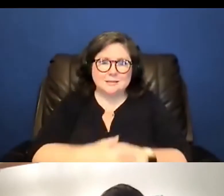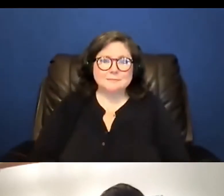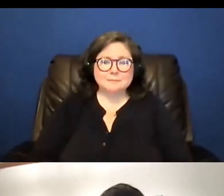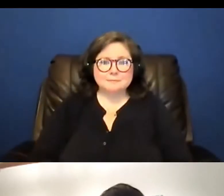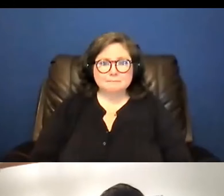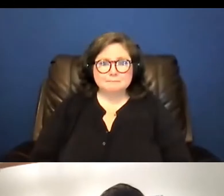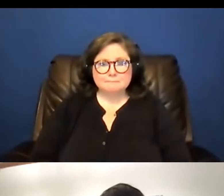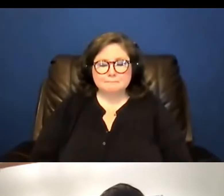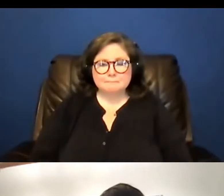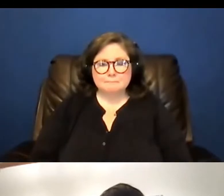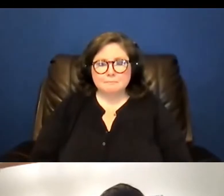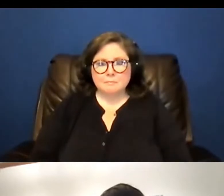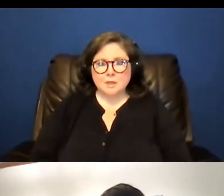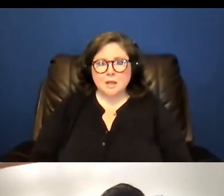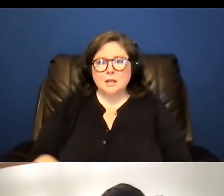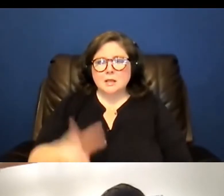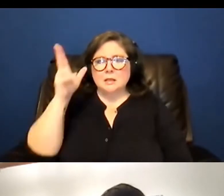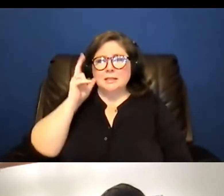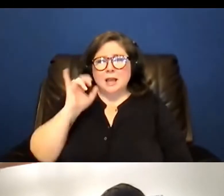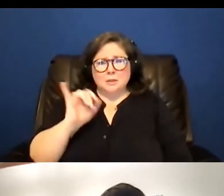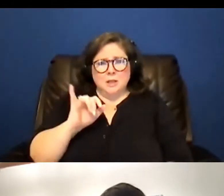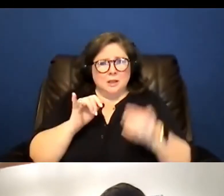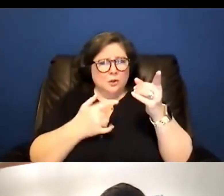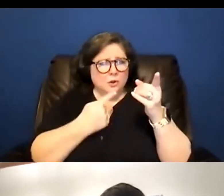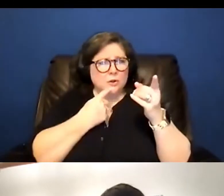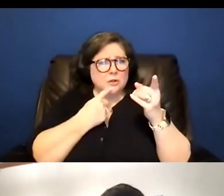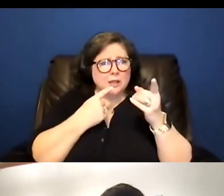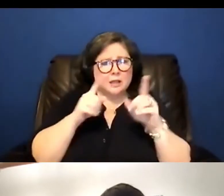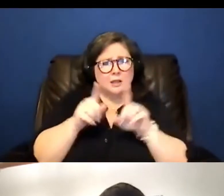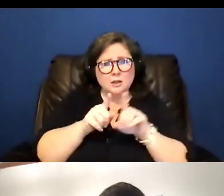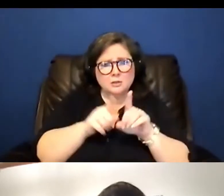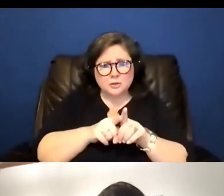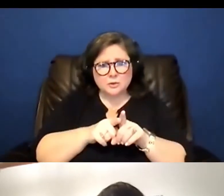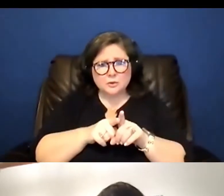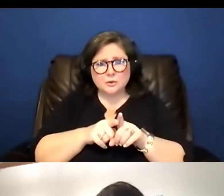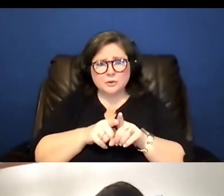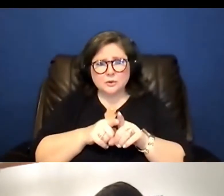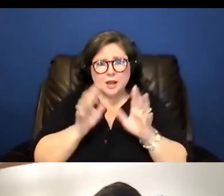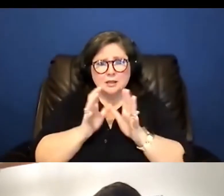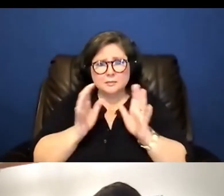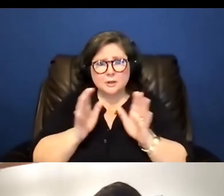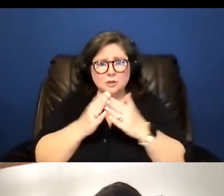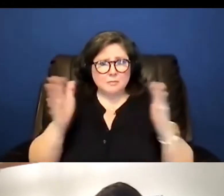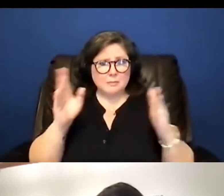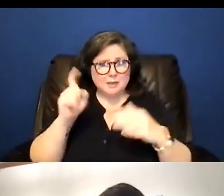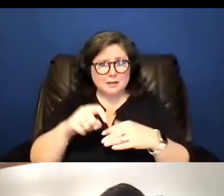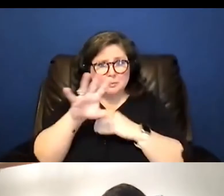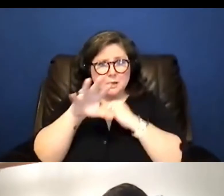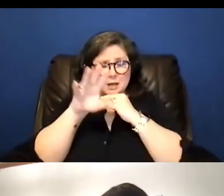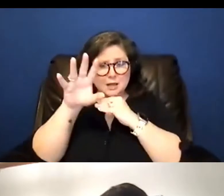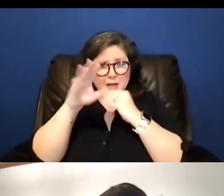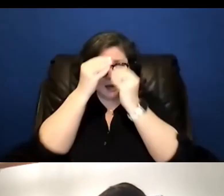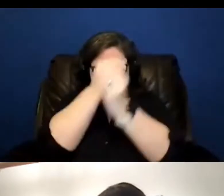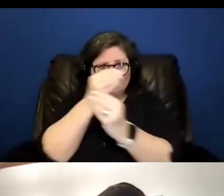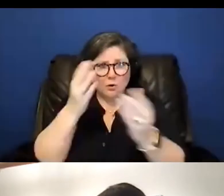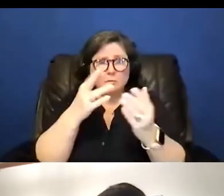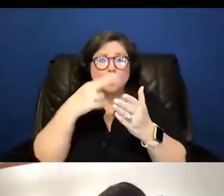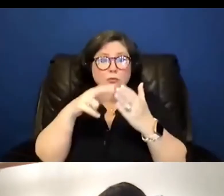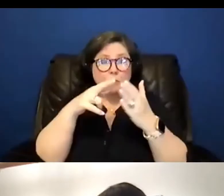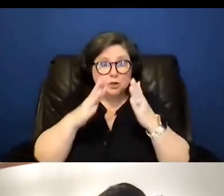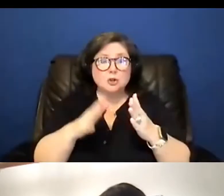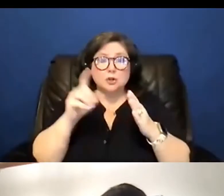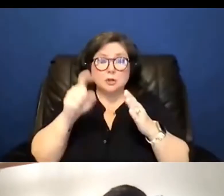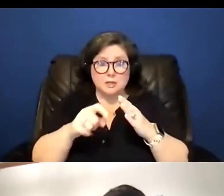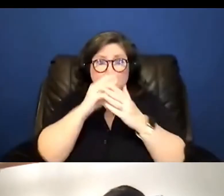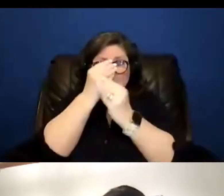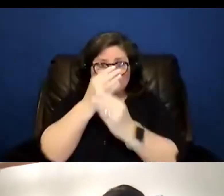So almost like what you're saying too is that as much as the public needs to be informed, the researchers need to be informed as well.